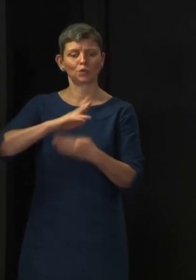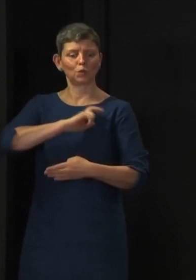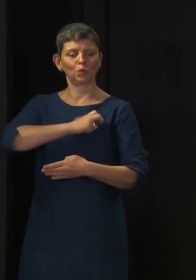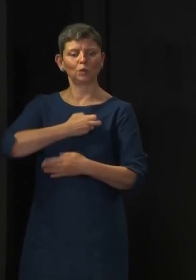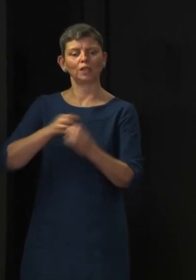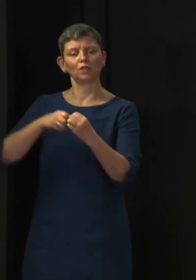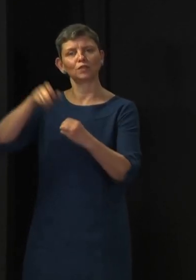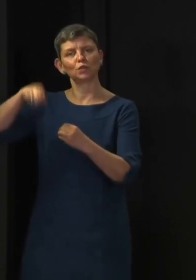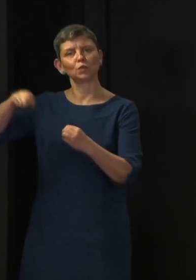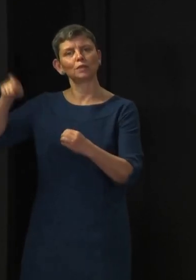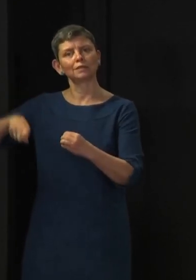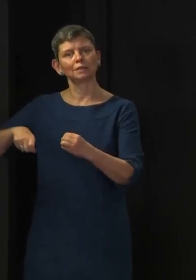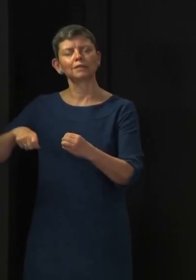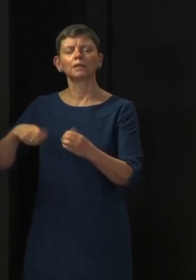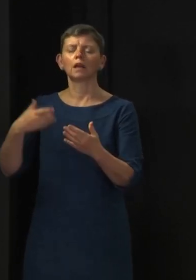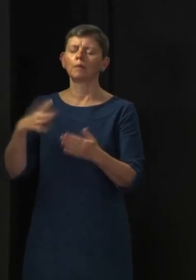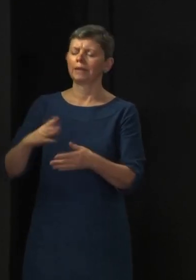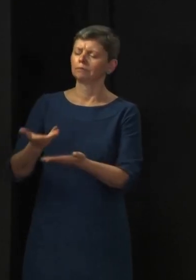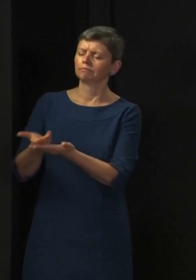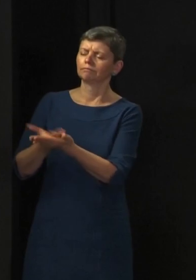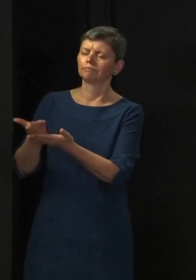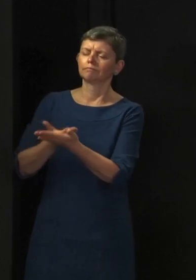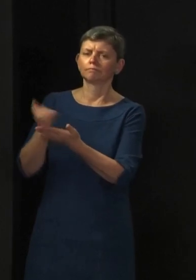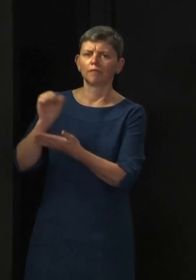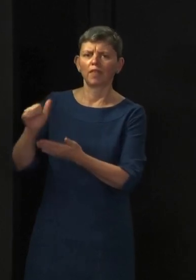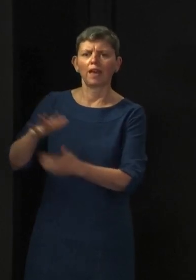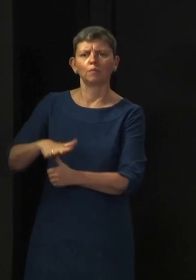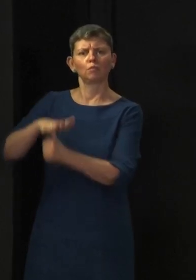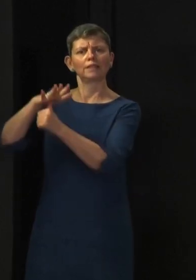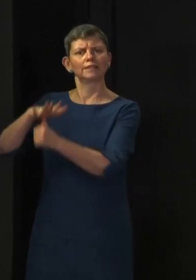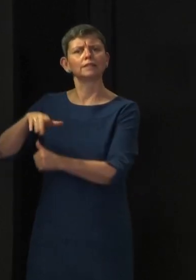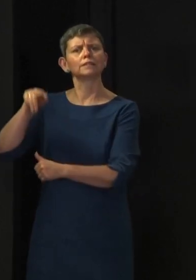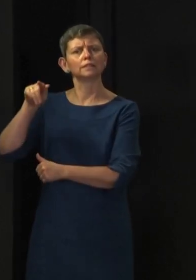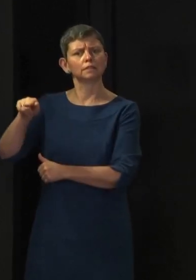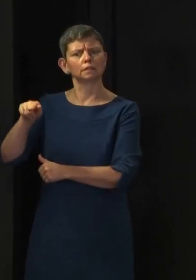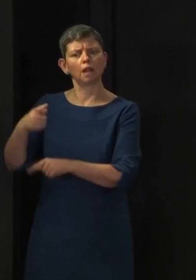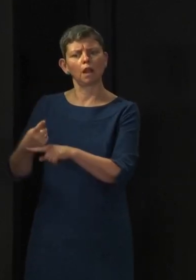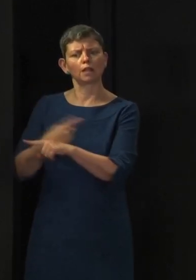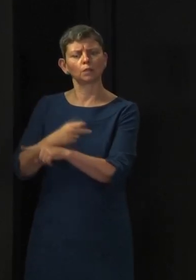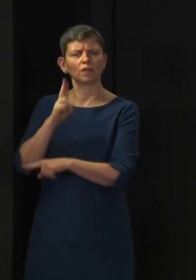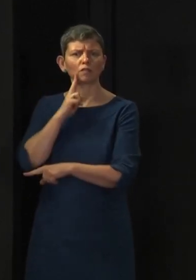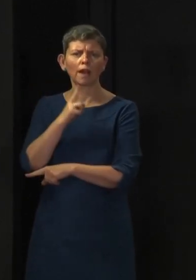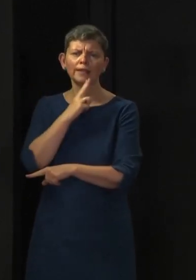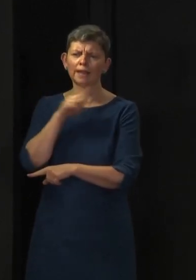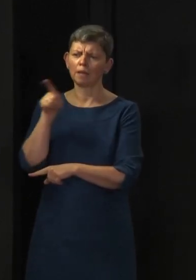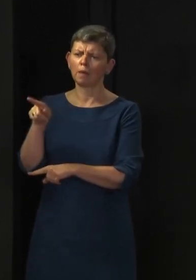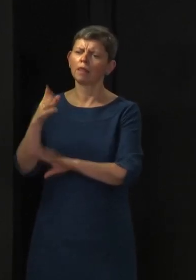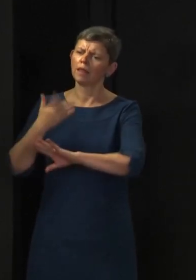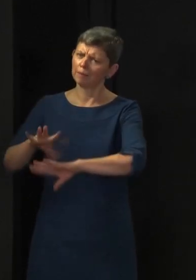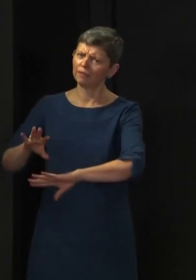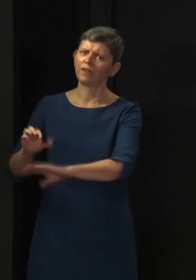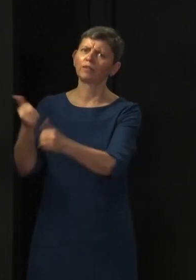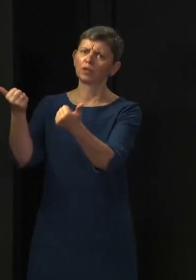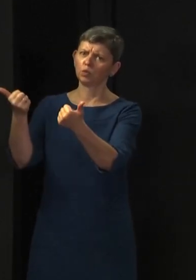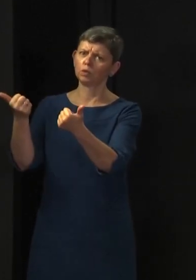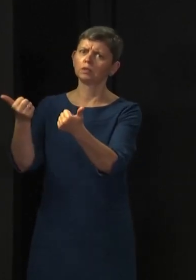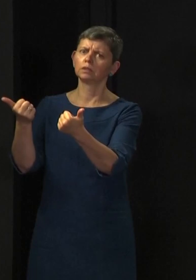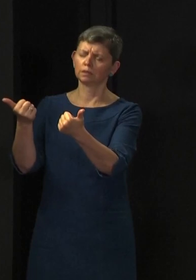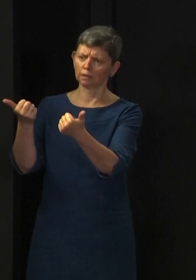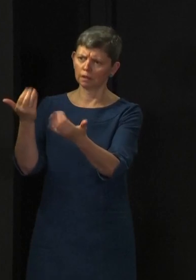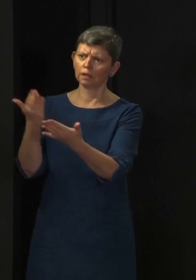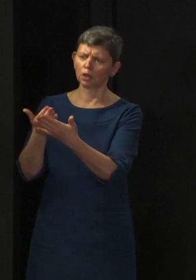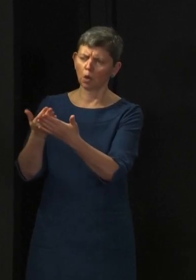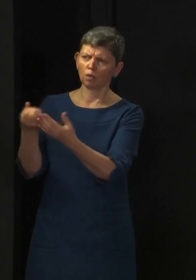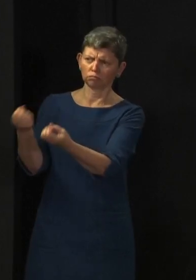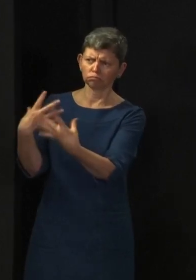Friday, but they have been hugely helpful and responsible in, you know, being a critical friend to government where they thought we had to